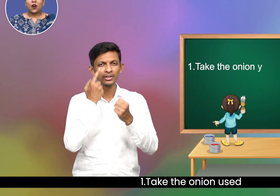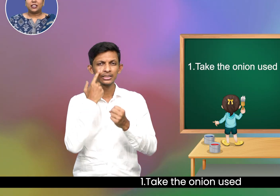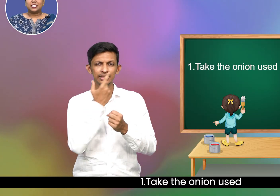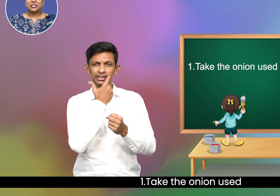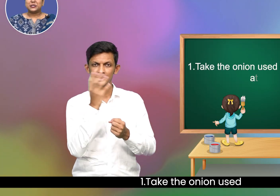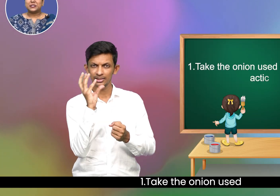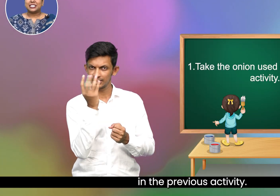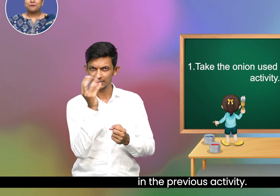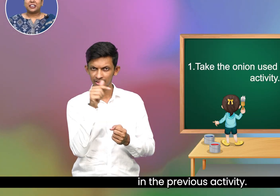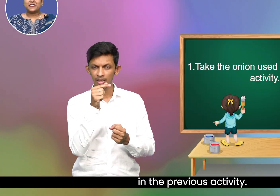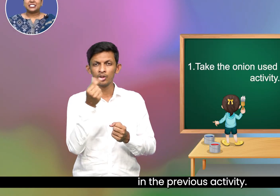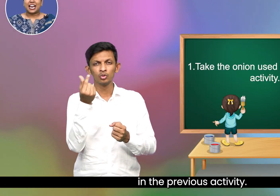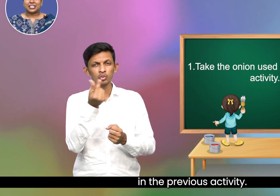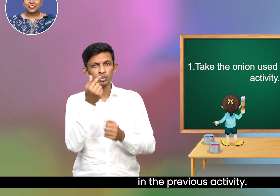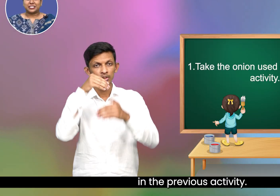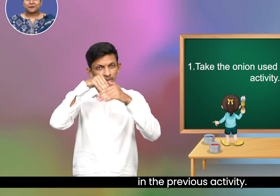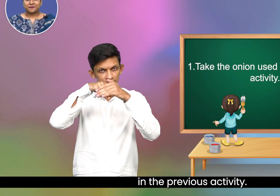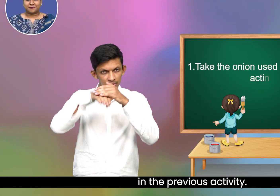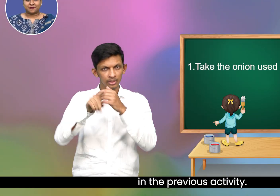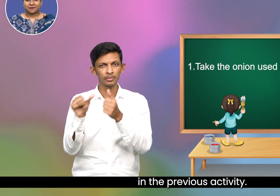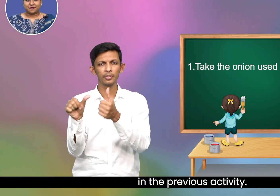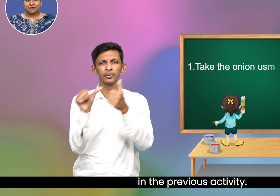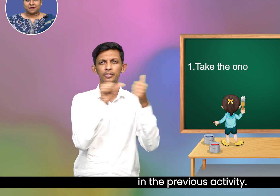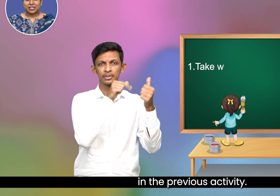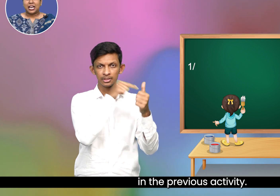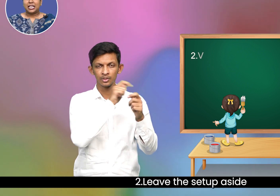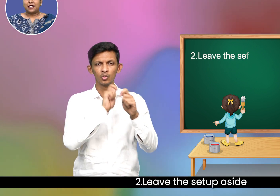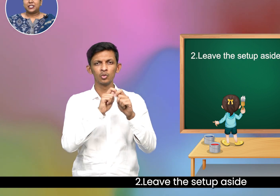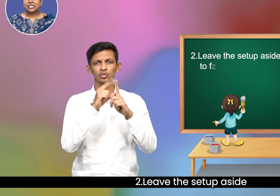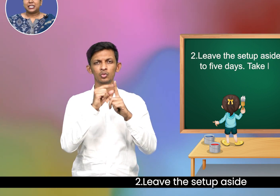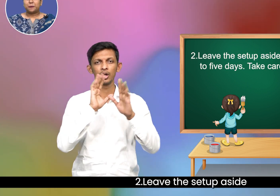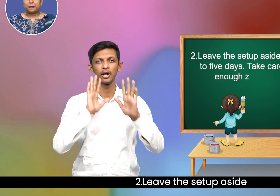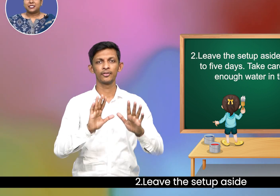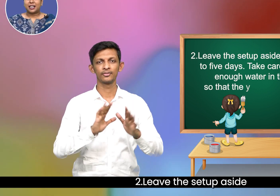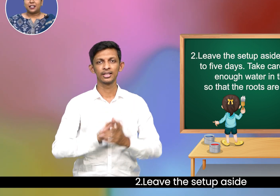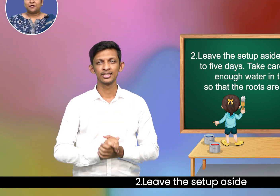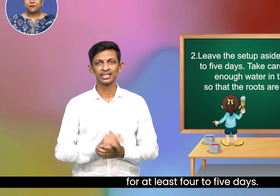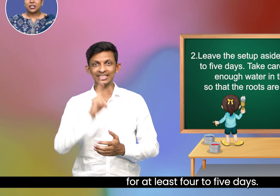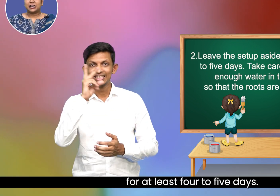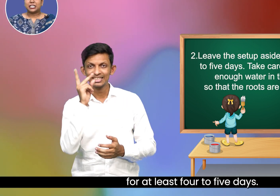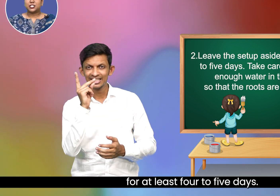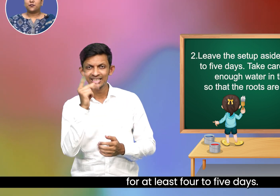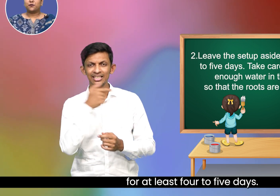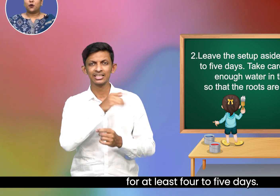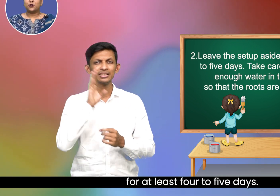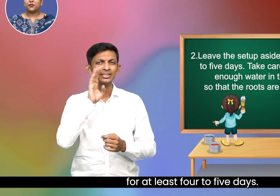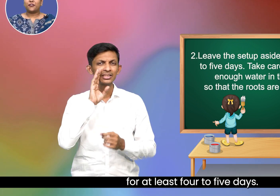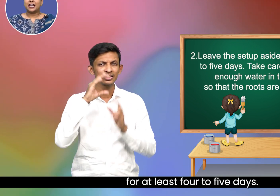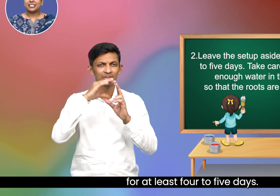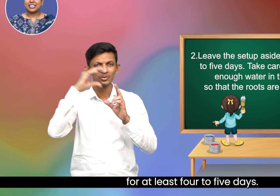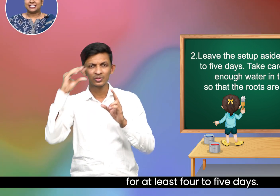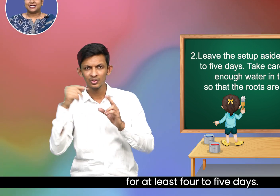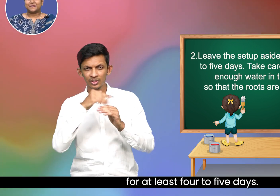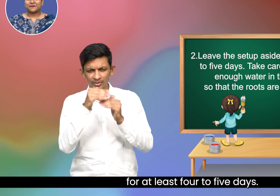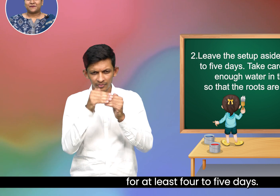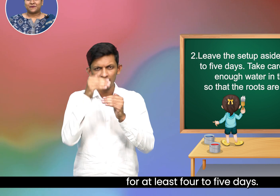Take the onion used in previous activity. Leave the setup aside for at least 4 to